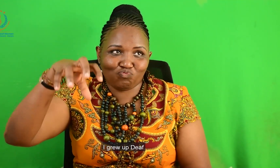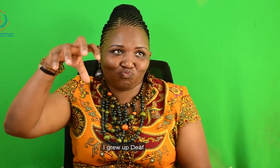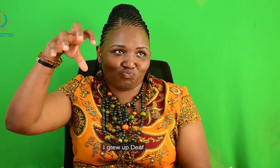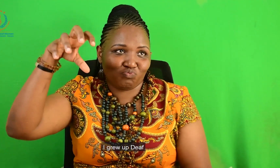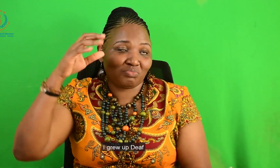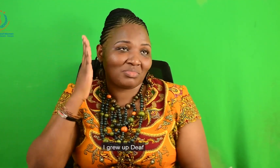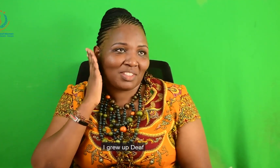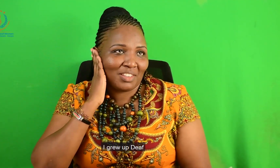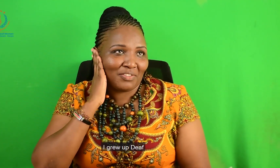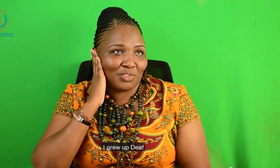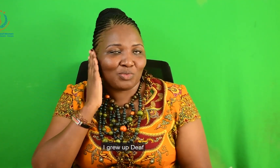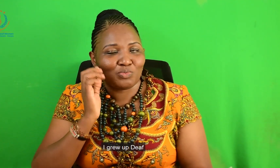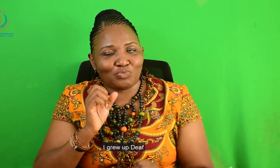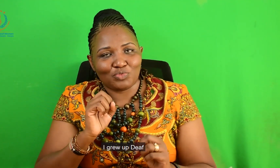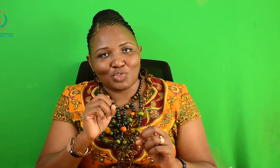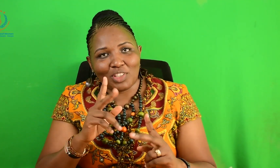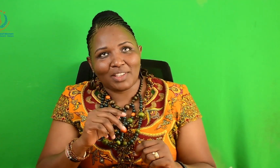I grew up deaf.